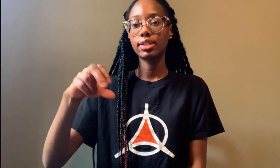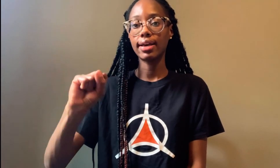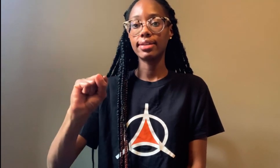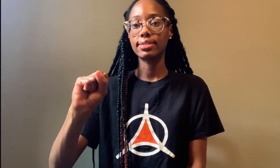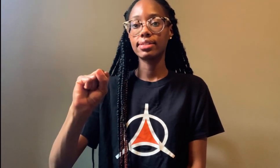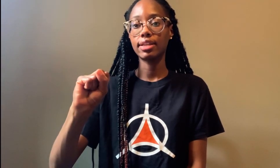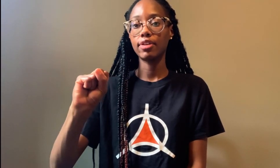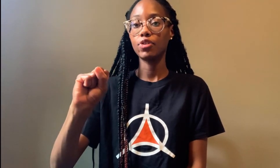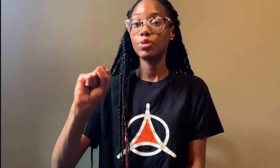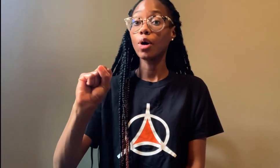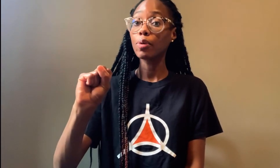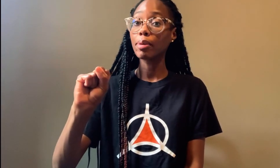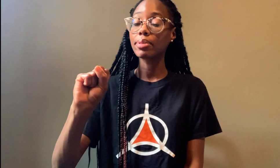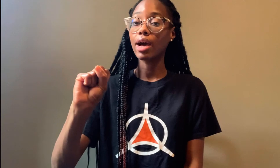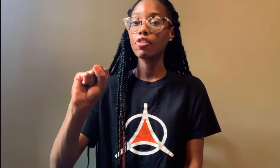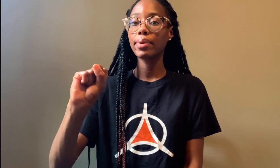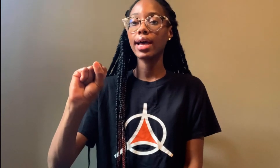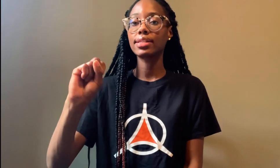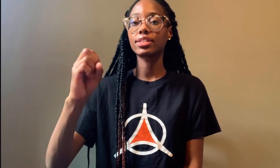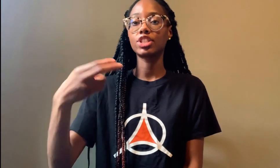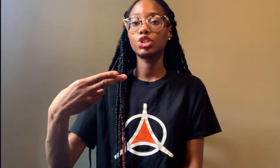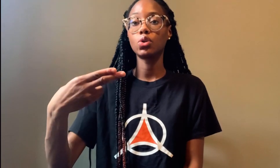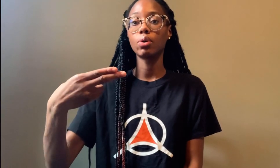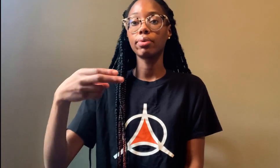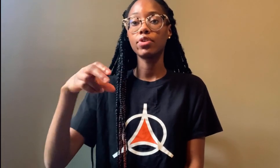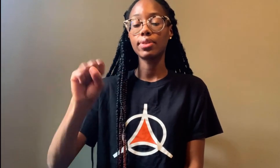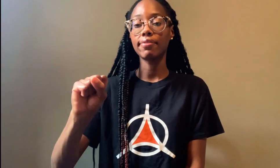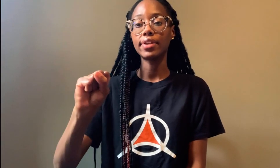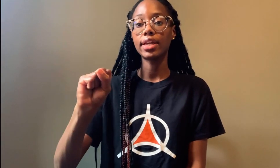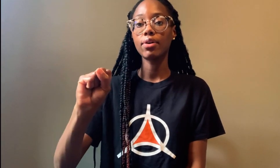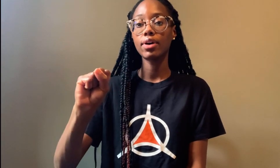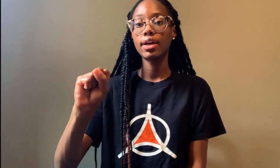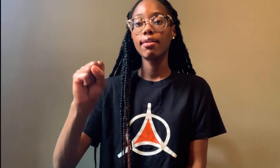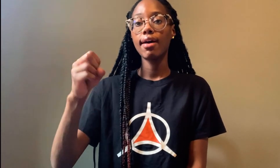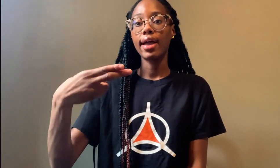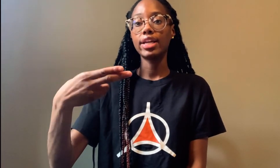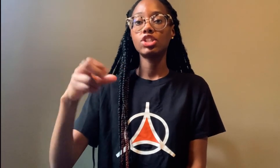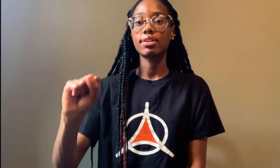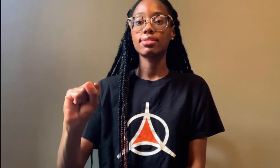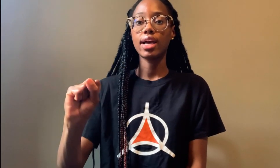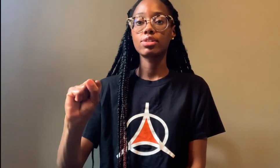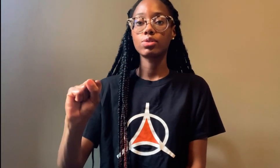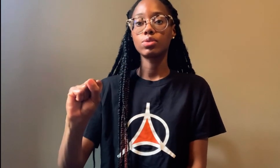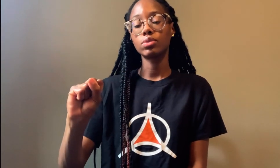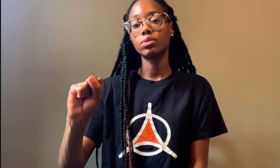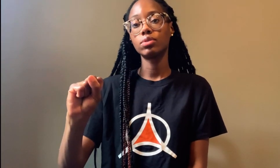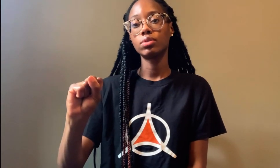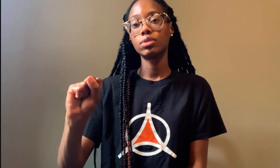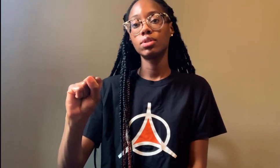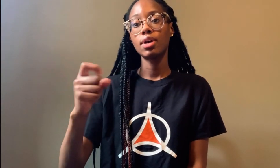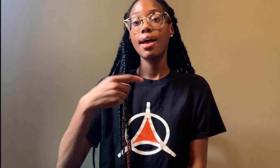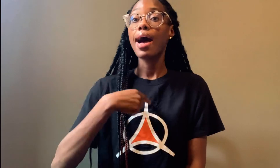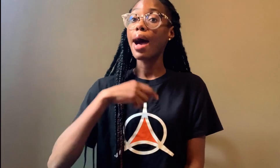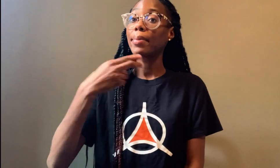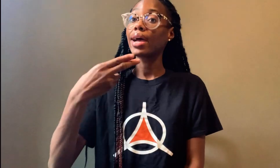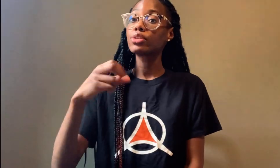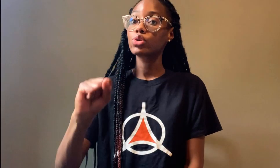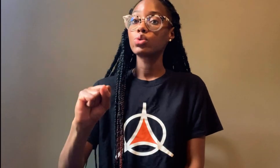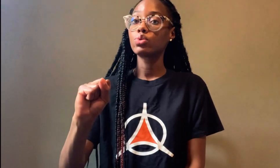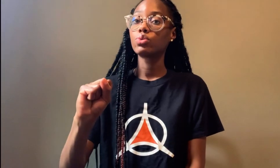HS. If you don't remember the alphabet, I suggest you go and review that video. HS, high school. I'm in high school.